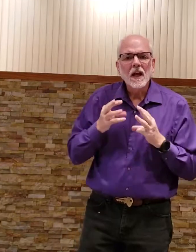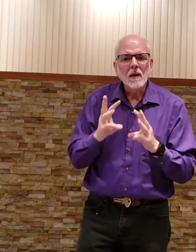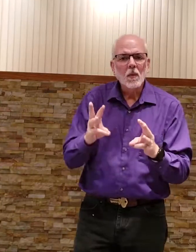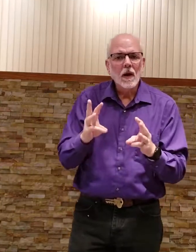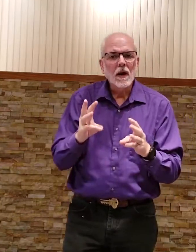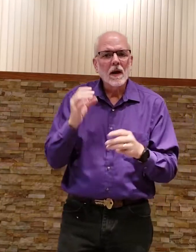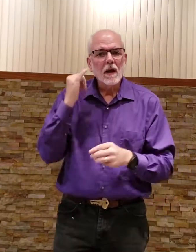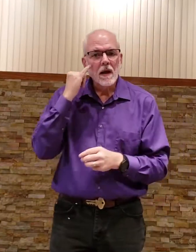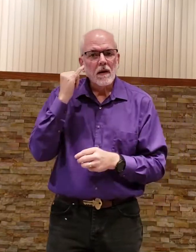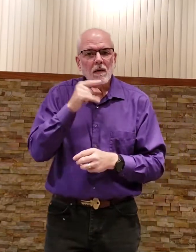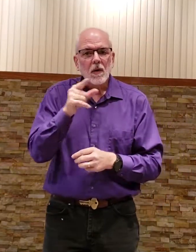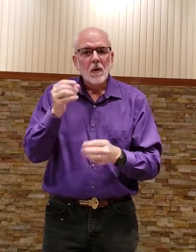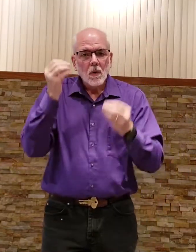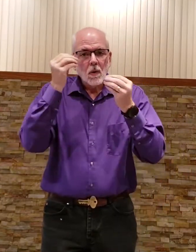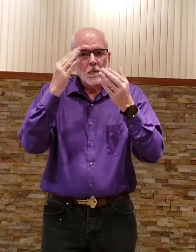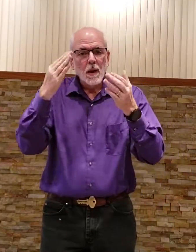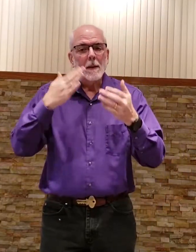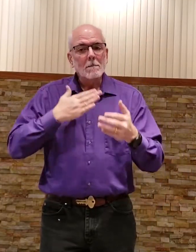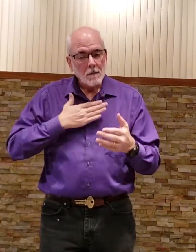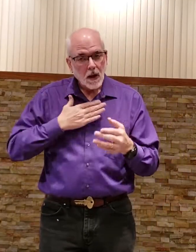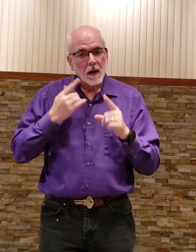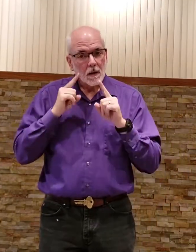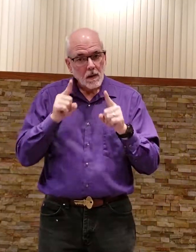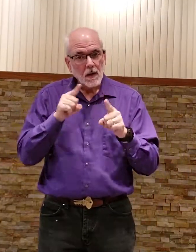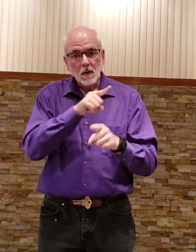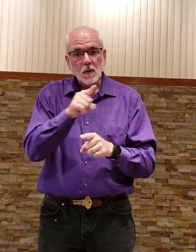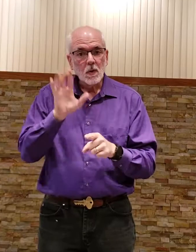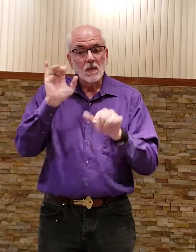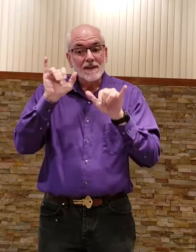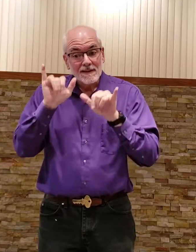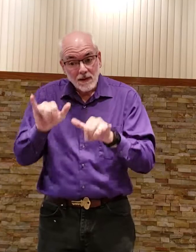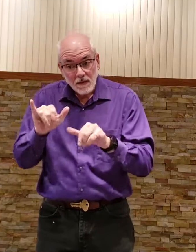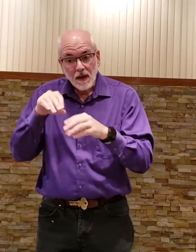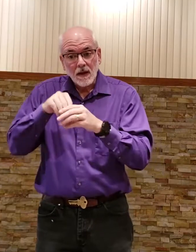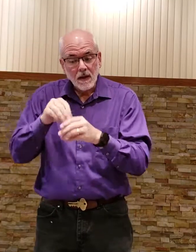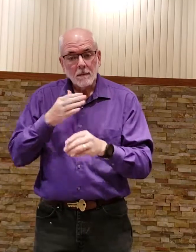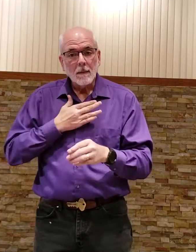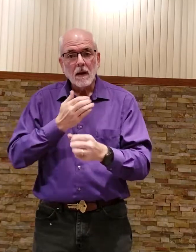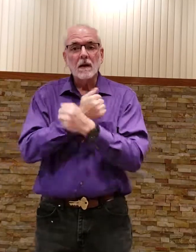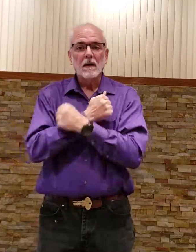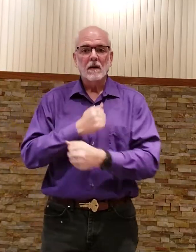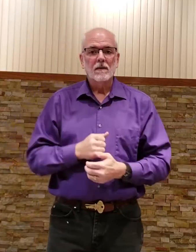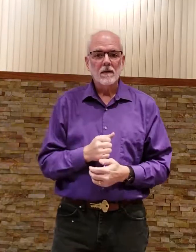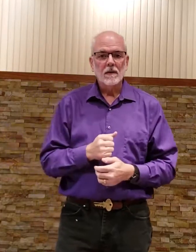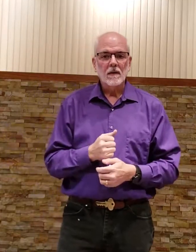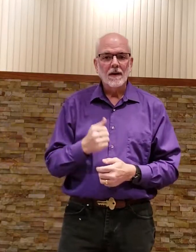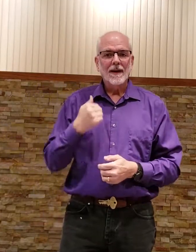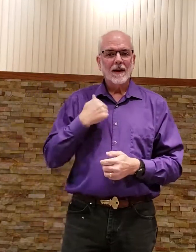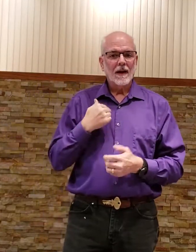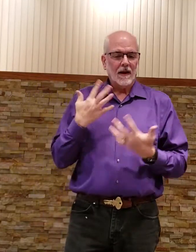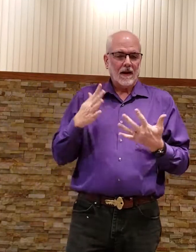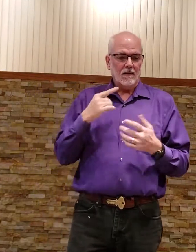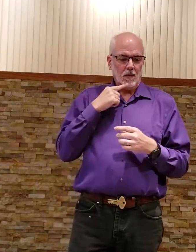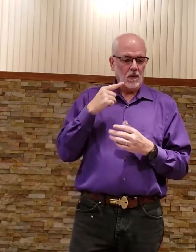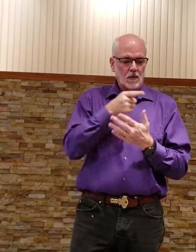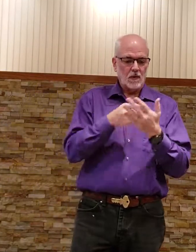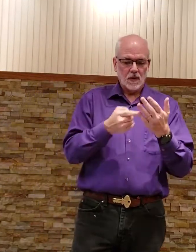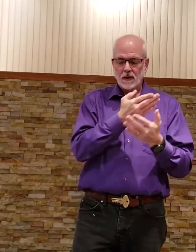my commands, you will remain in my love. I have told you these things so that